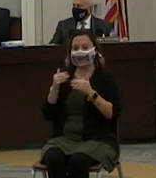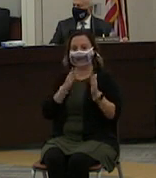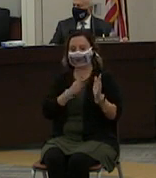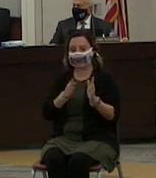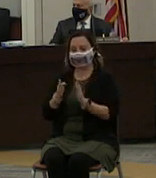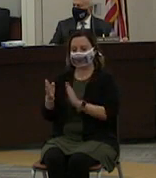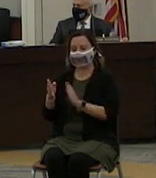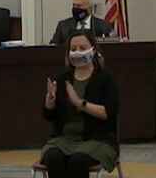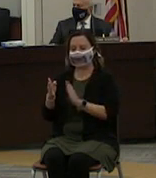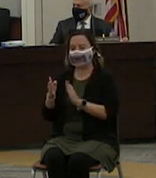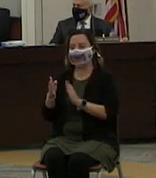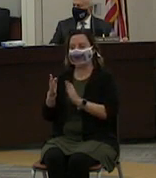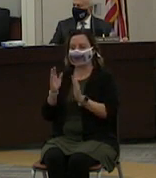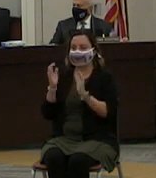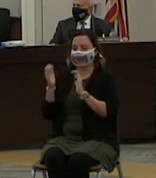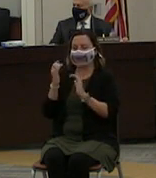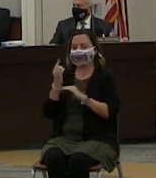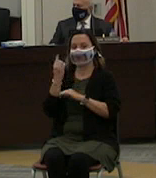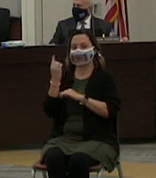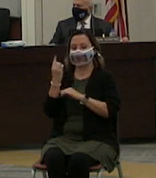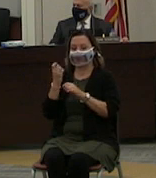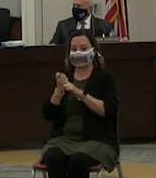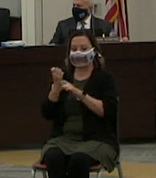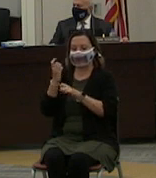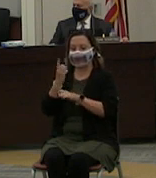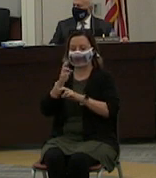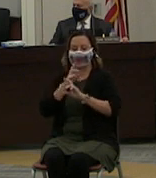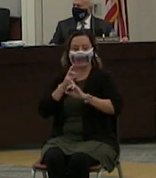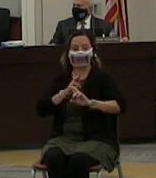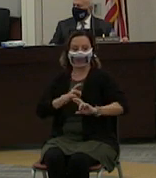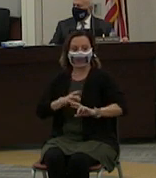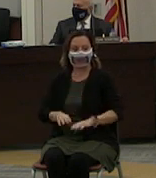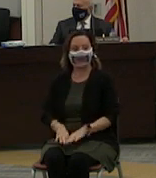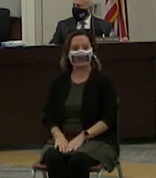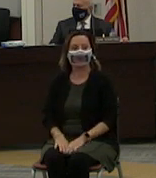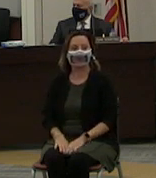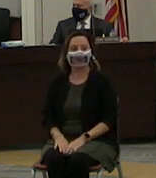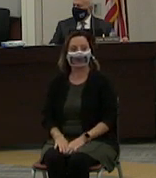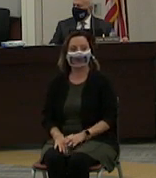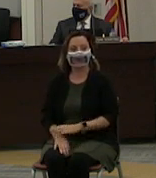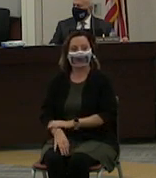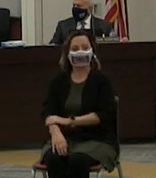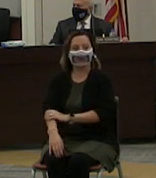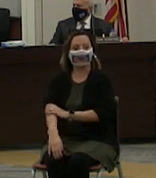that annual report. Okay, thank you.